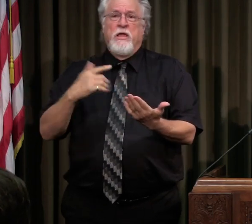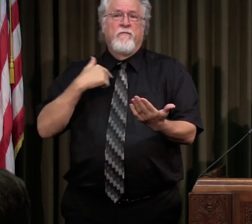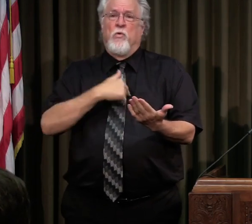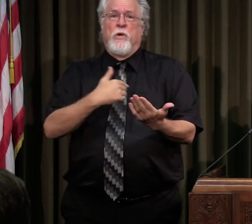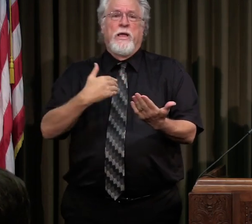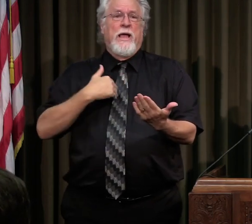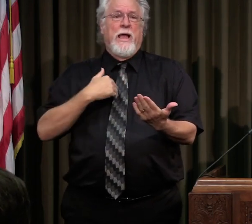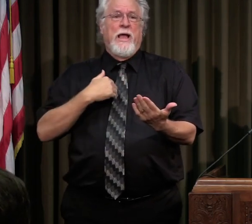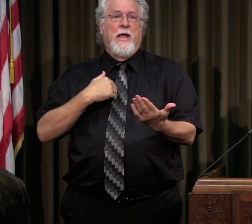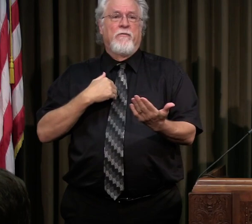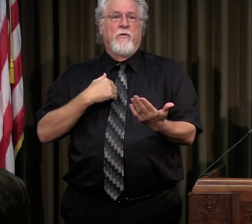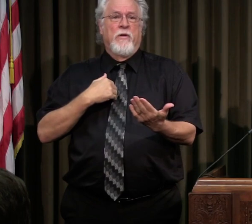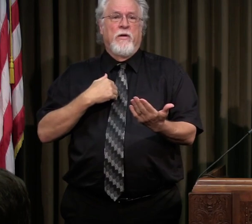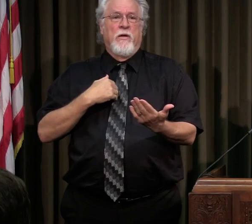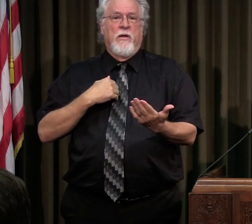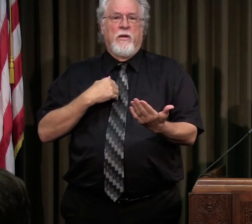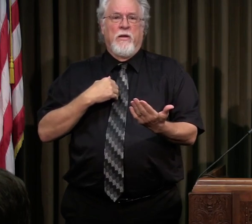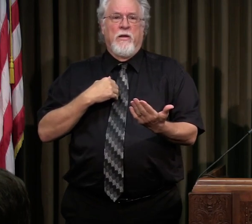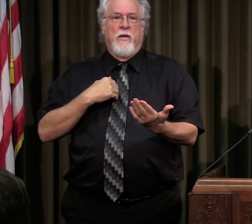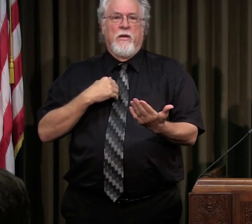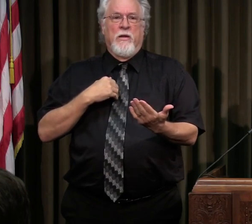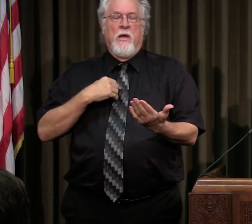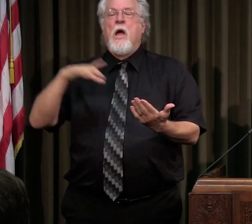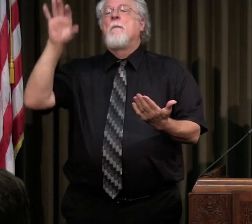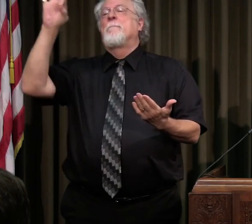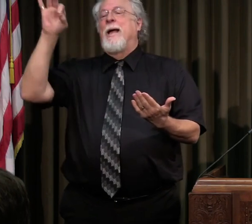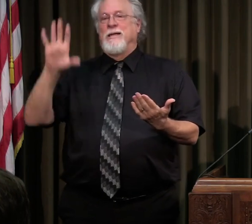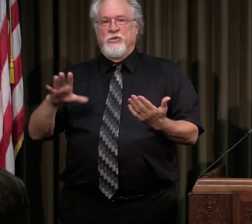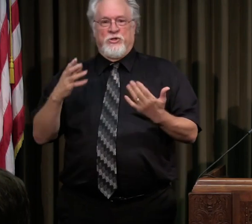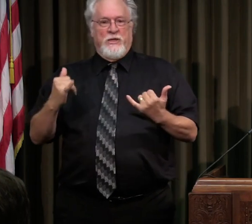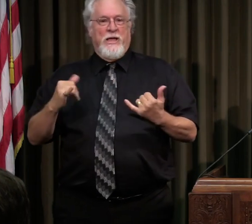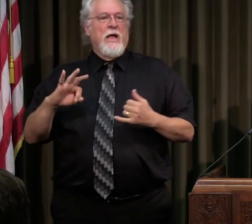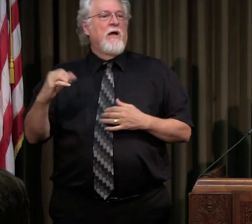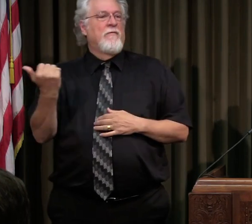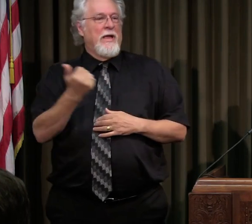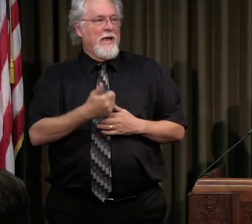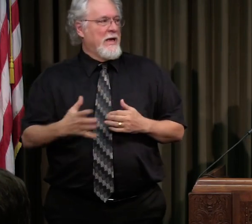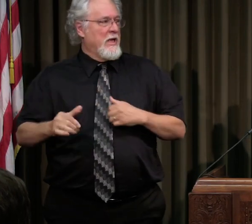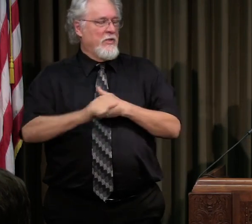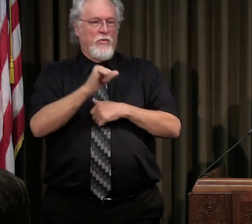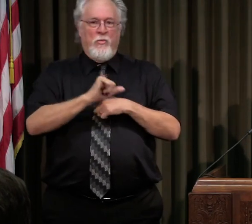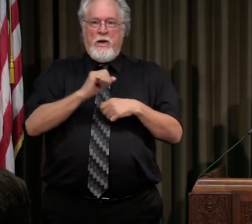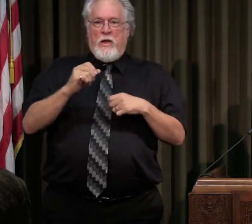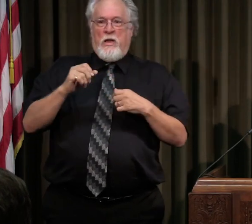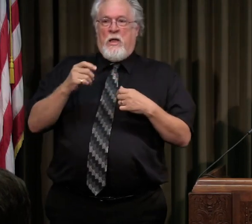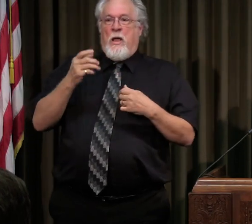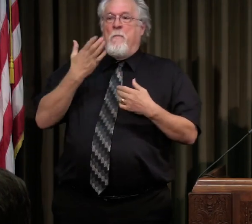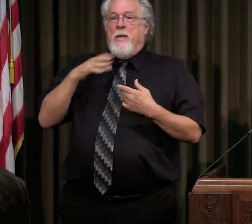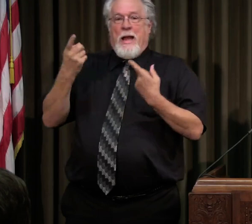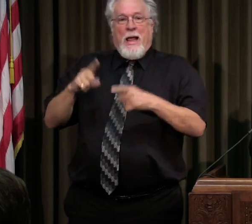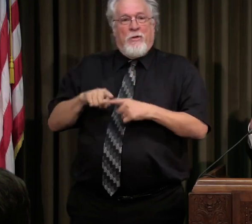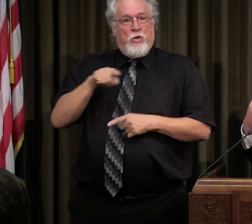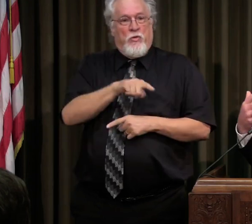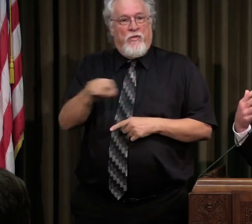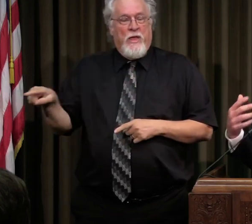have pastors today who are under any threat of anything adverse happening to them if they